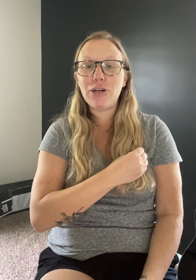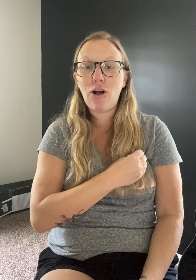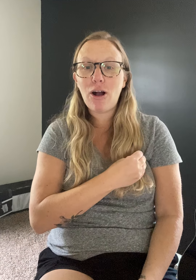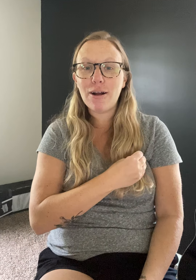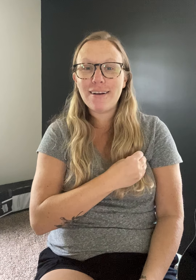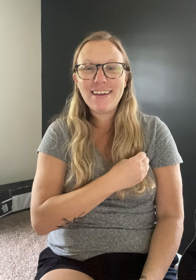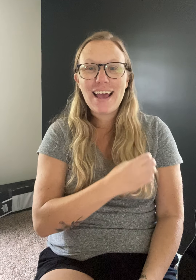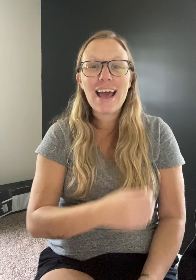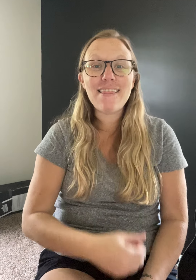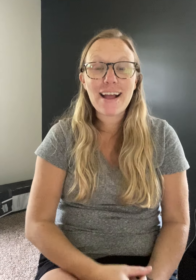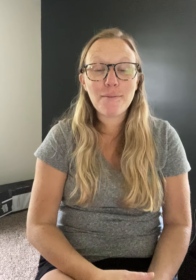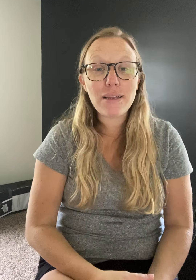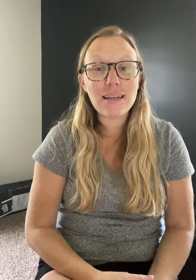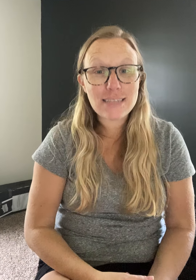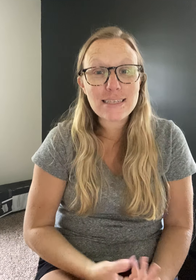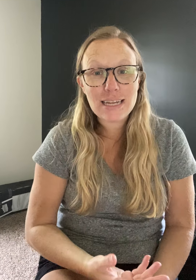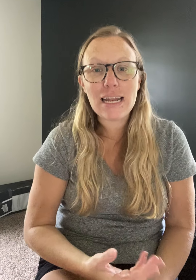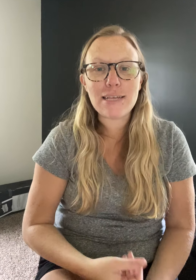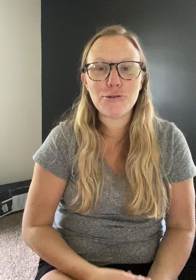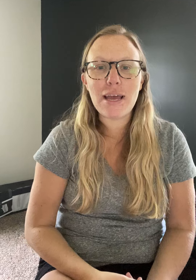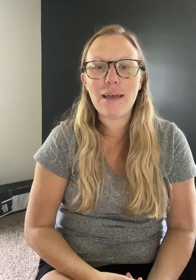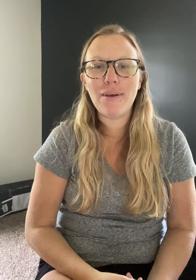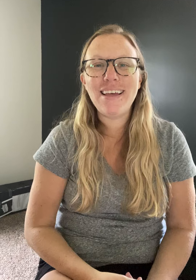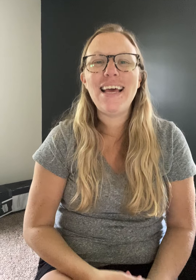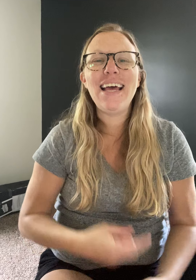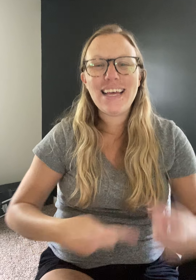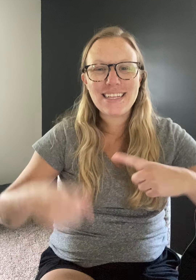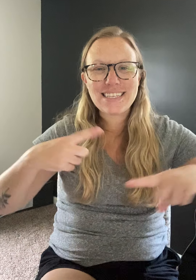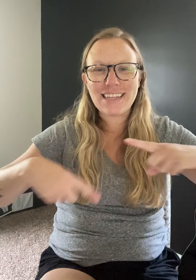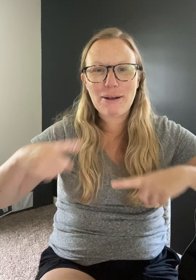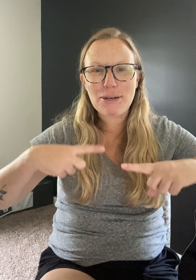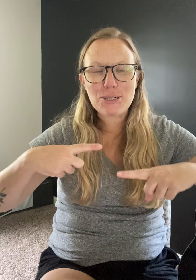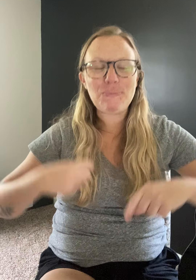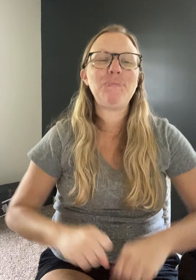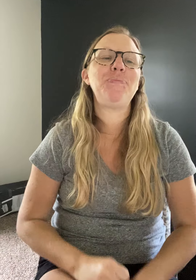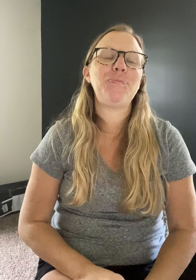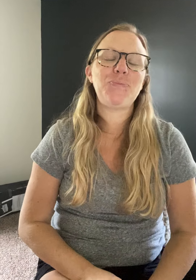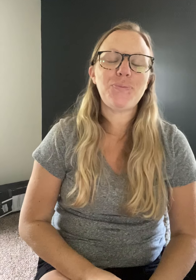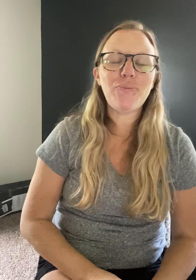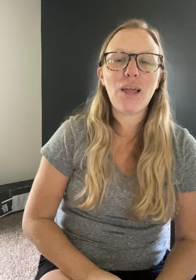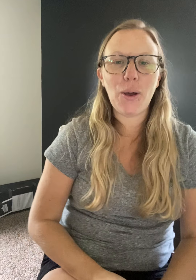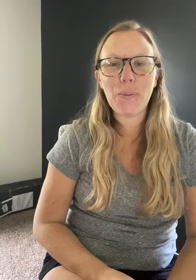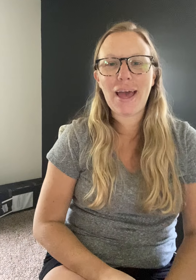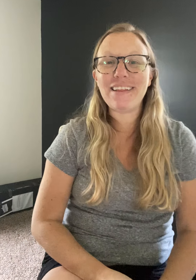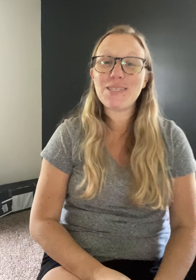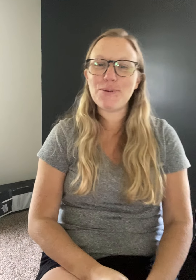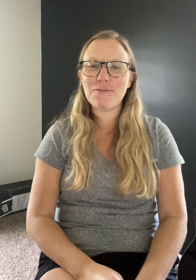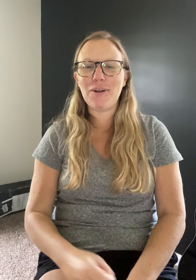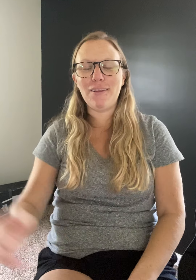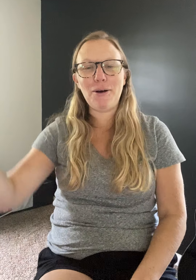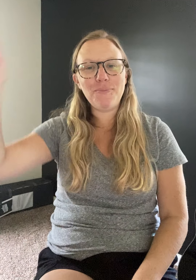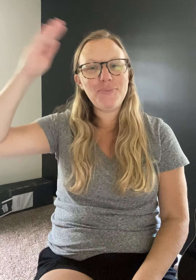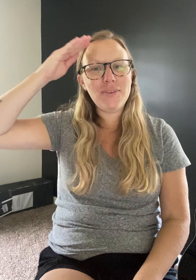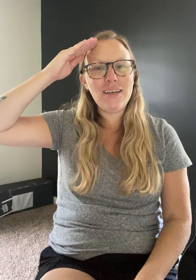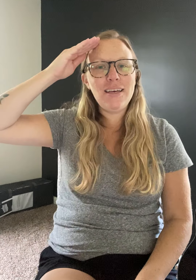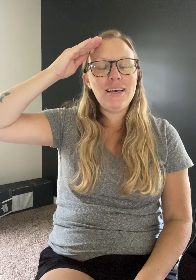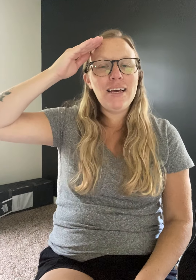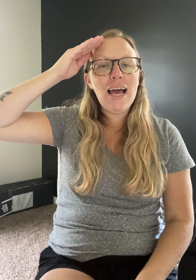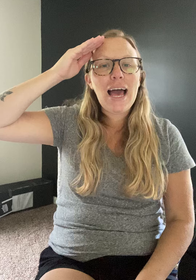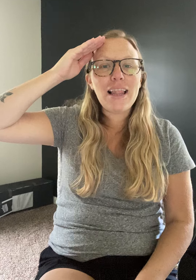your heart, and that can be designated as your name in sign language. Okay, let's do a different hello.